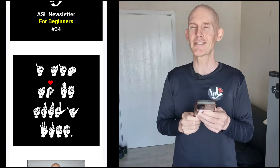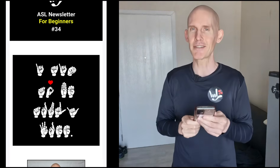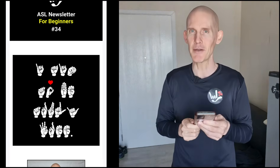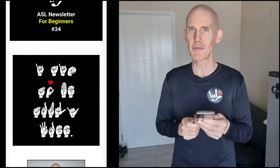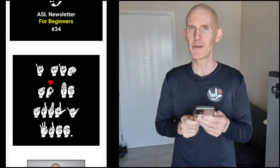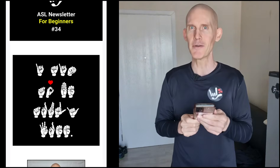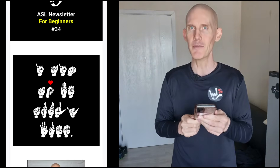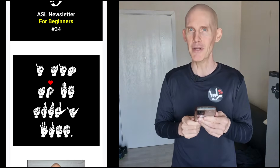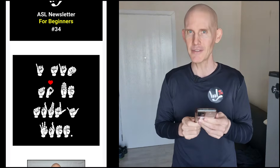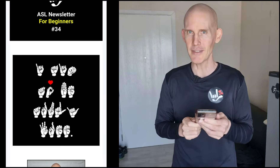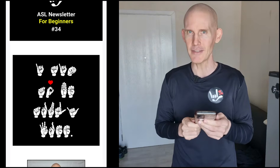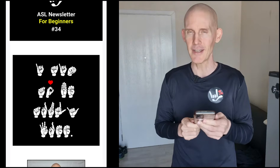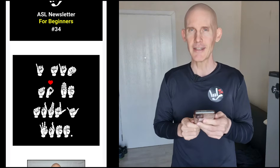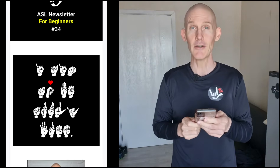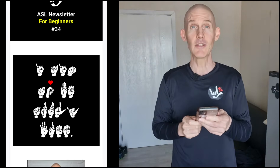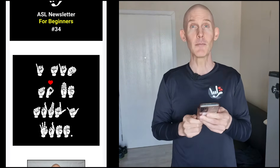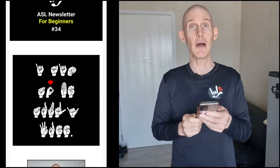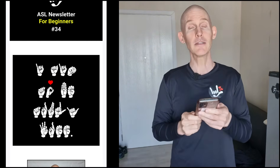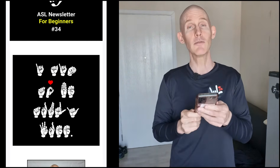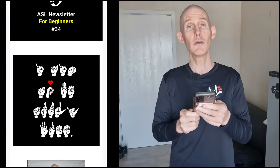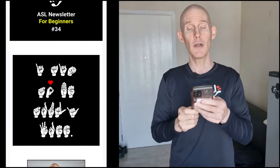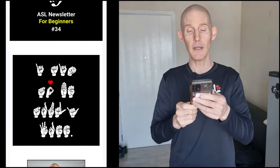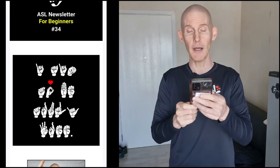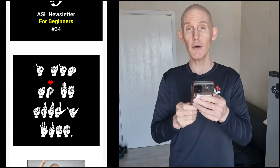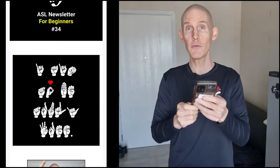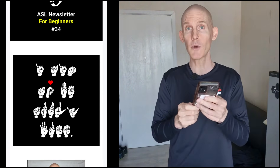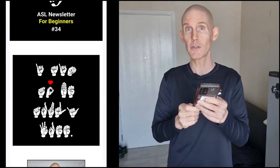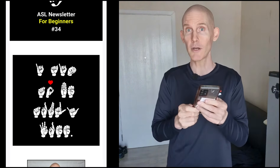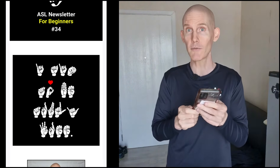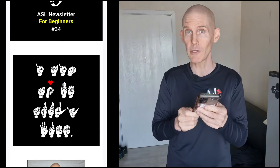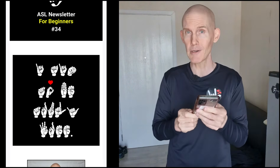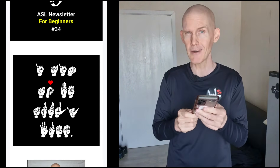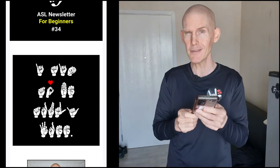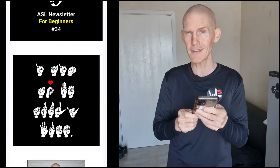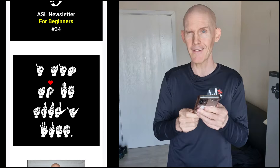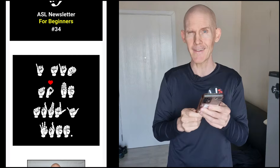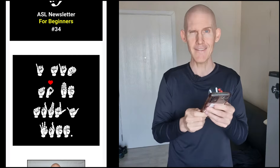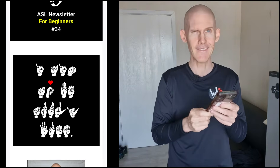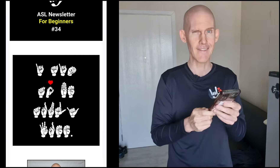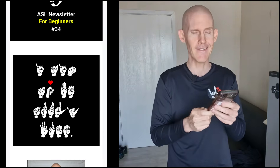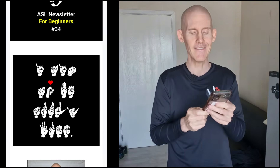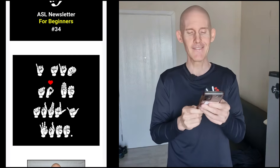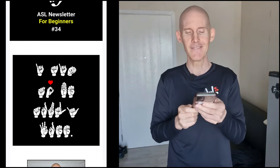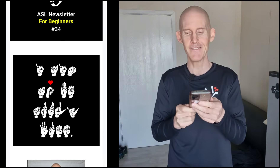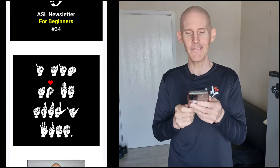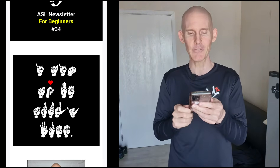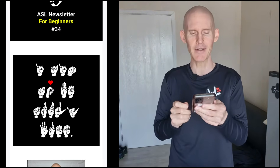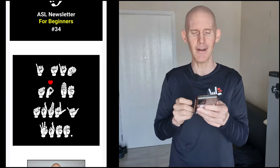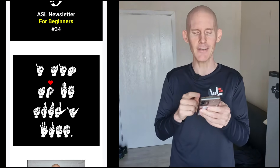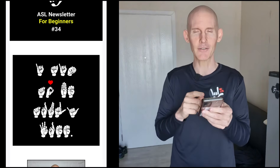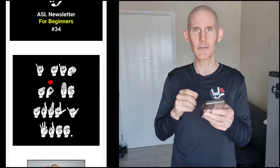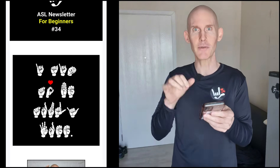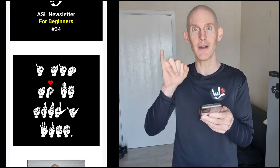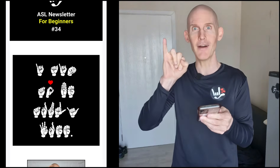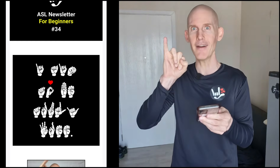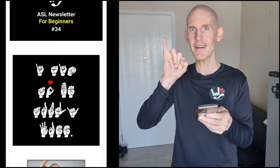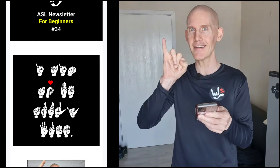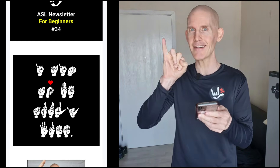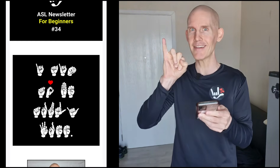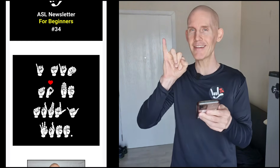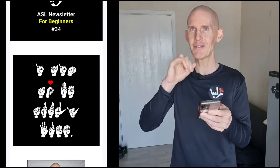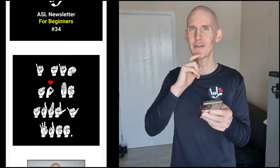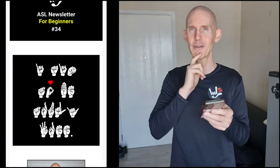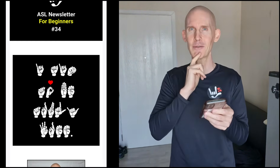ASL Decipher message. Now you can pause the video right now if you want to try to figure it out. There's an I. It starts with an